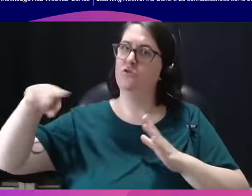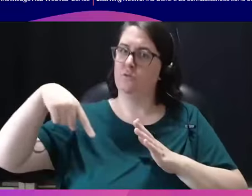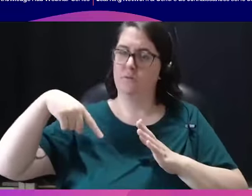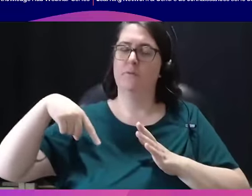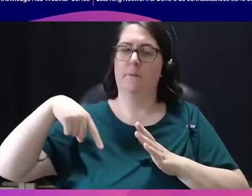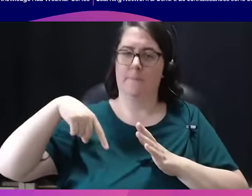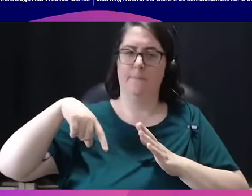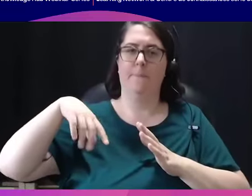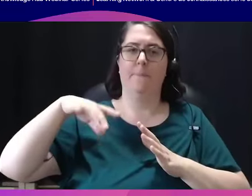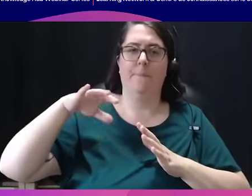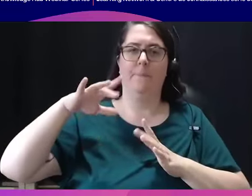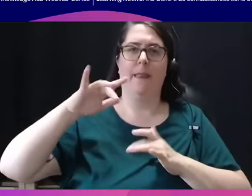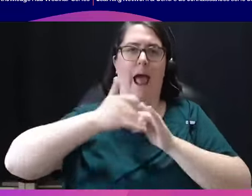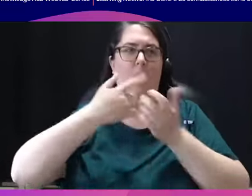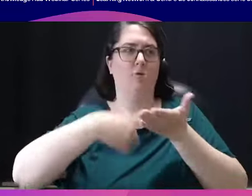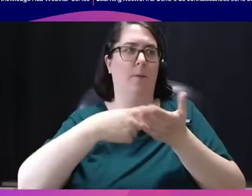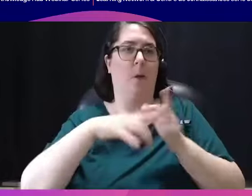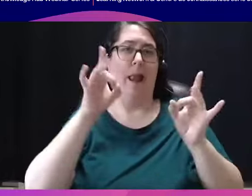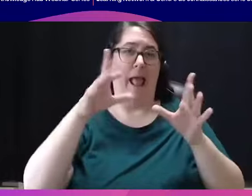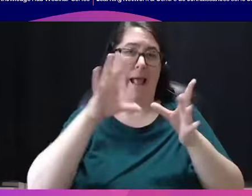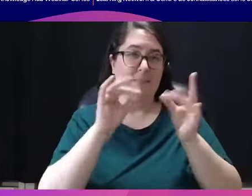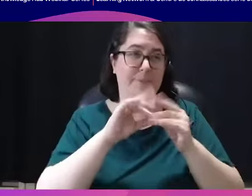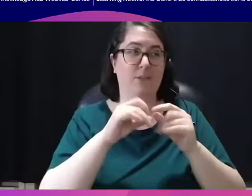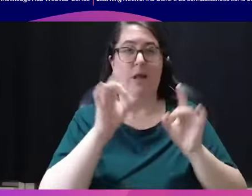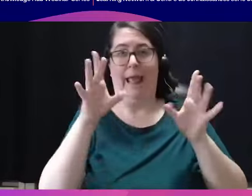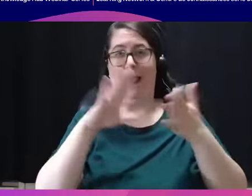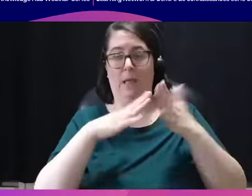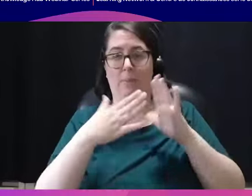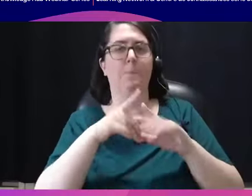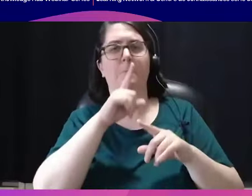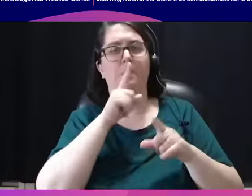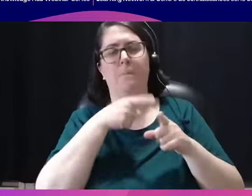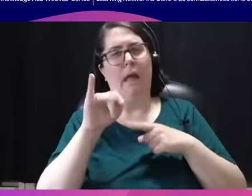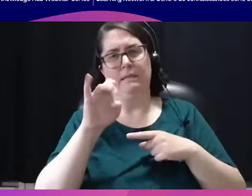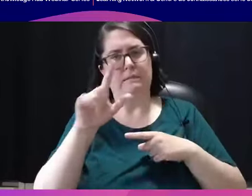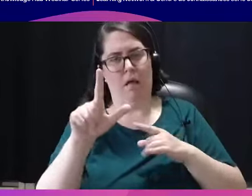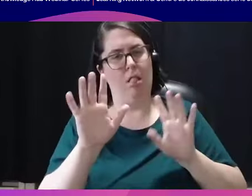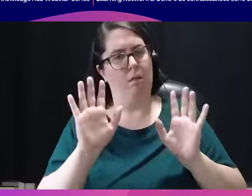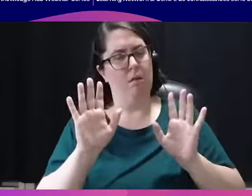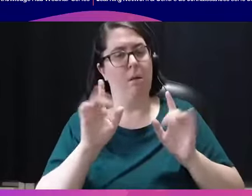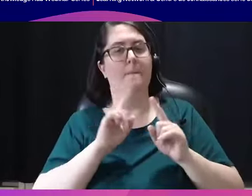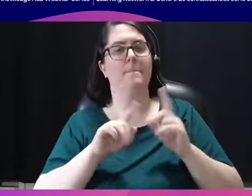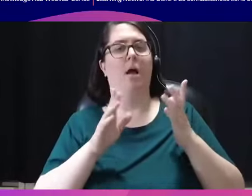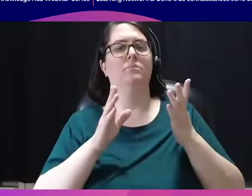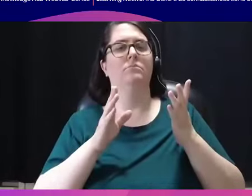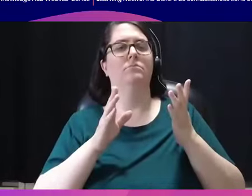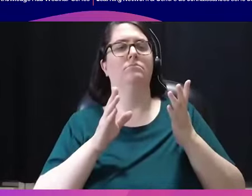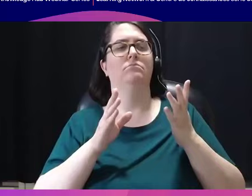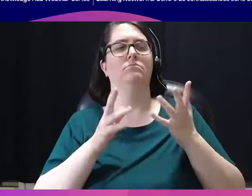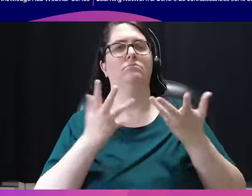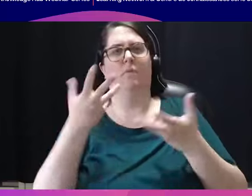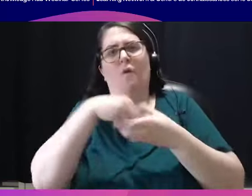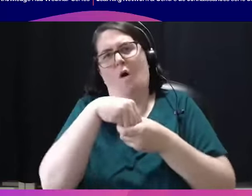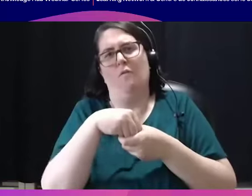in talking about like hate speech and hate communities. So it's not specifically incels, but it kind of involves those